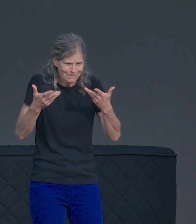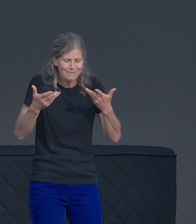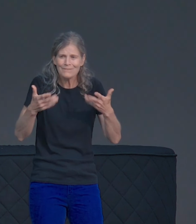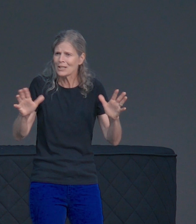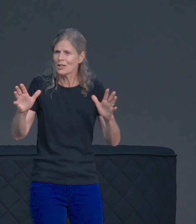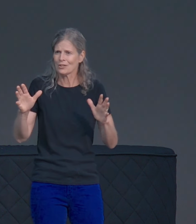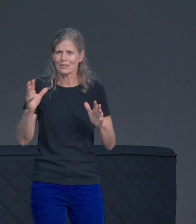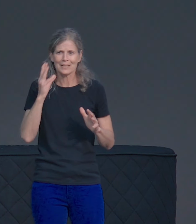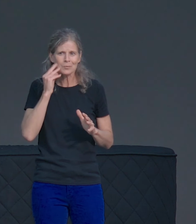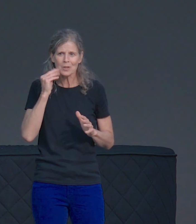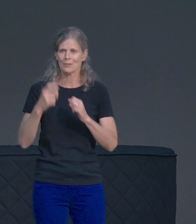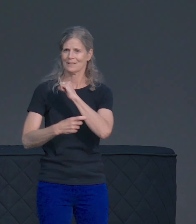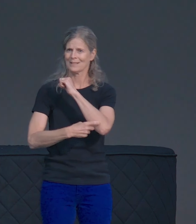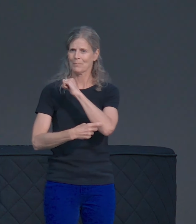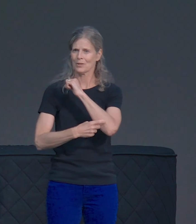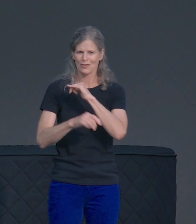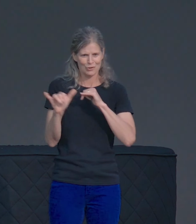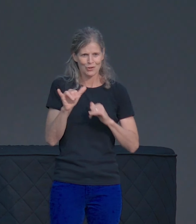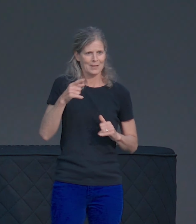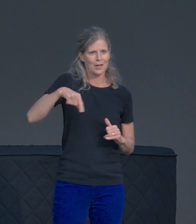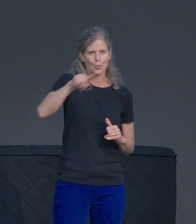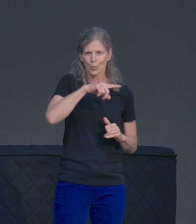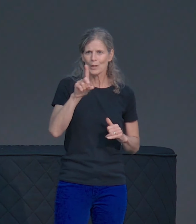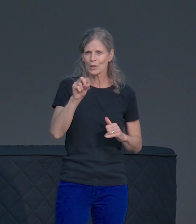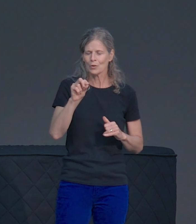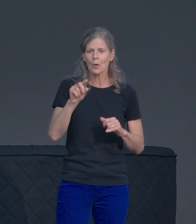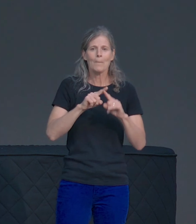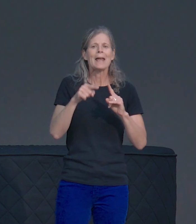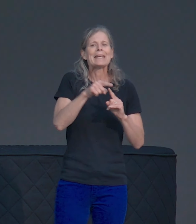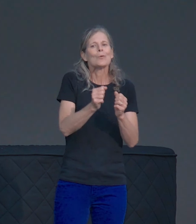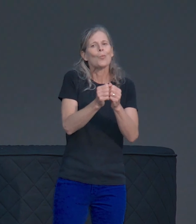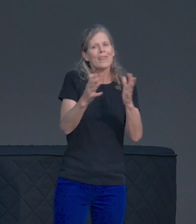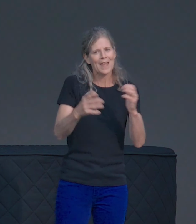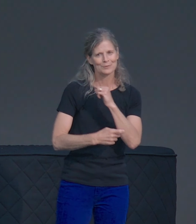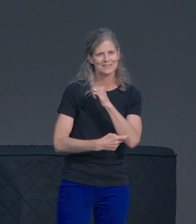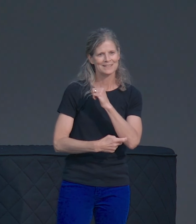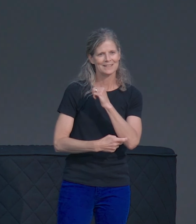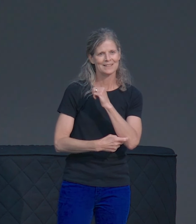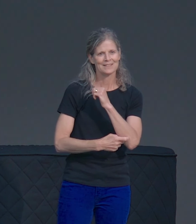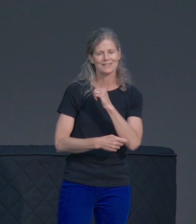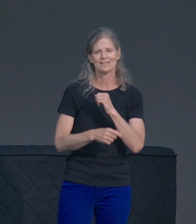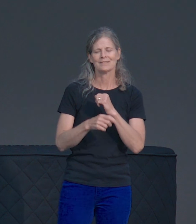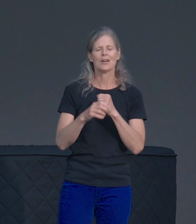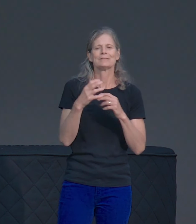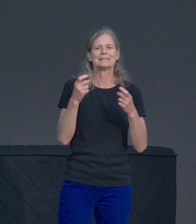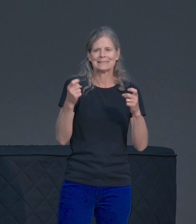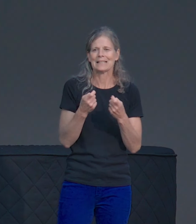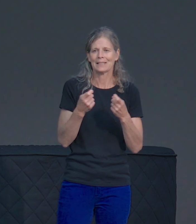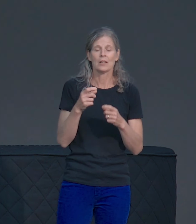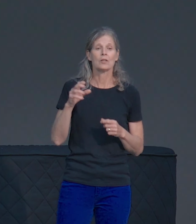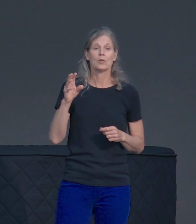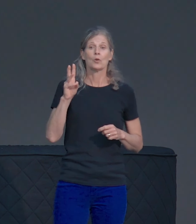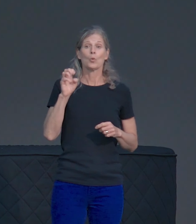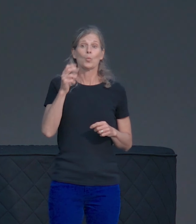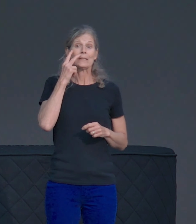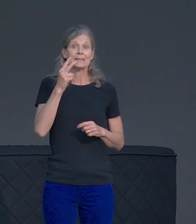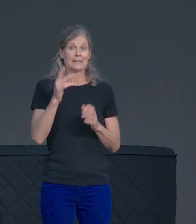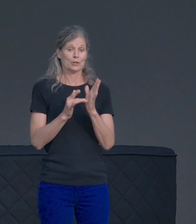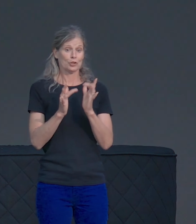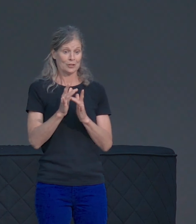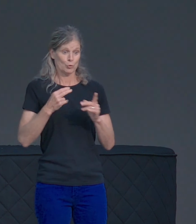one who in every respect has been tempted as we are, yet without sin." And so we see Jesus, a human